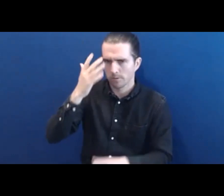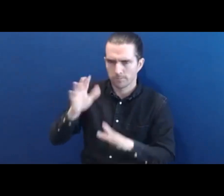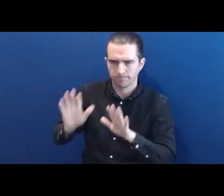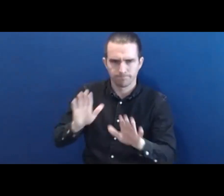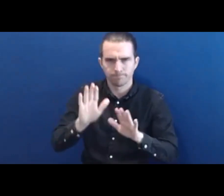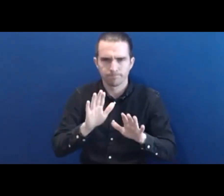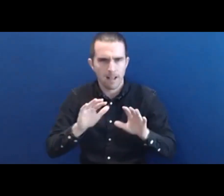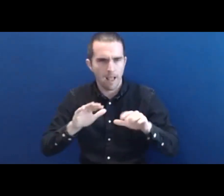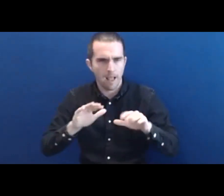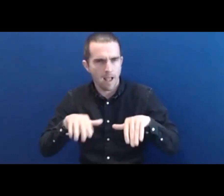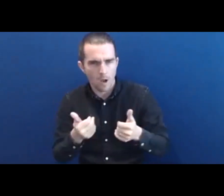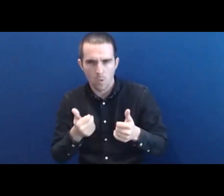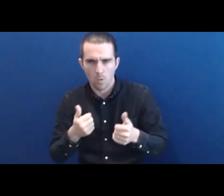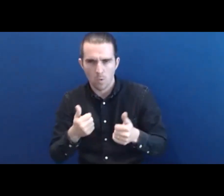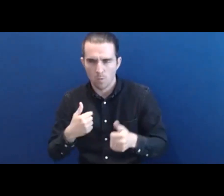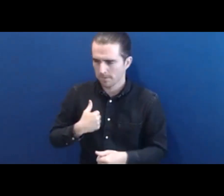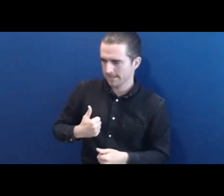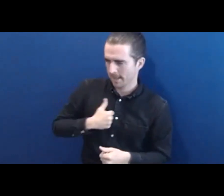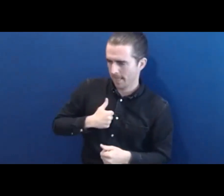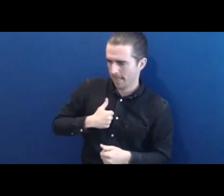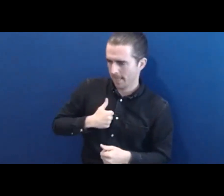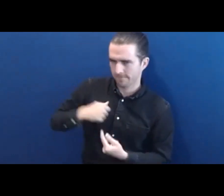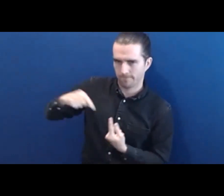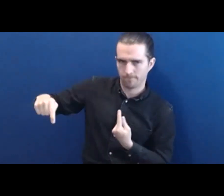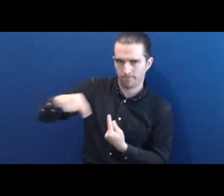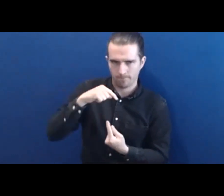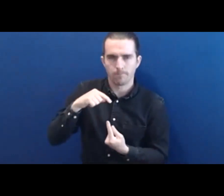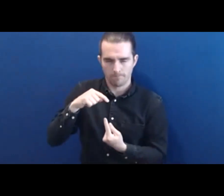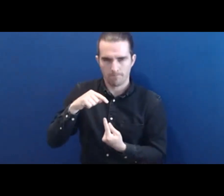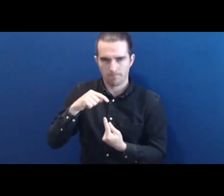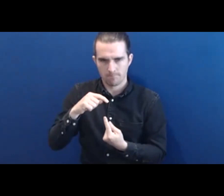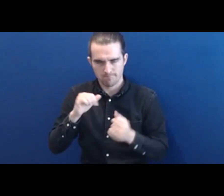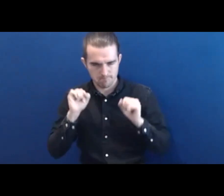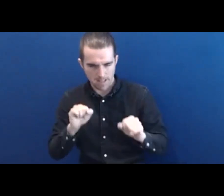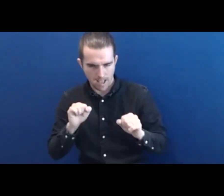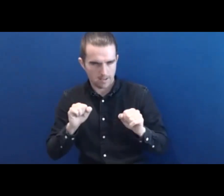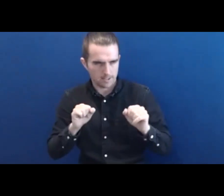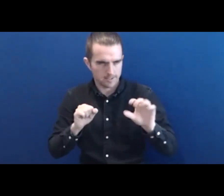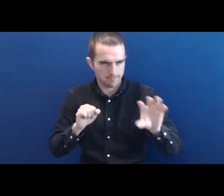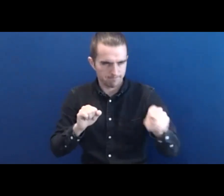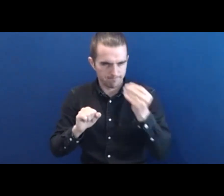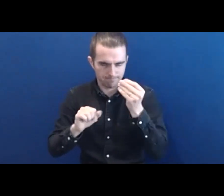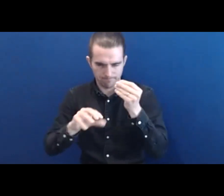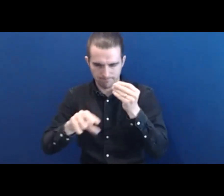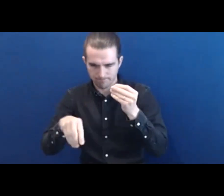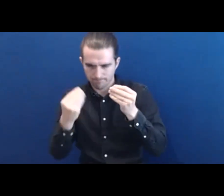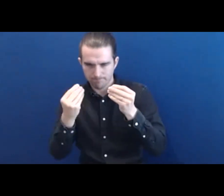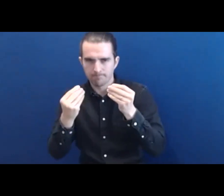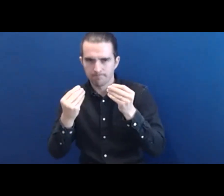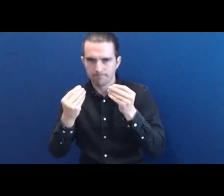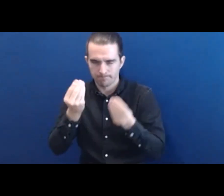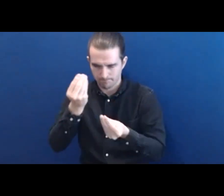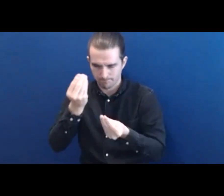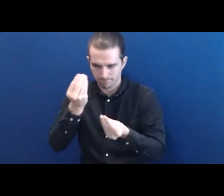engage. Because for many reasons, person with disabilities may not have the